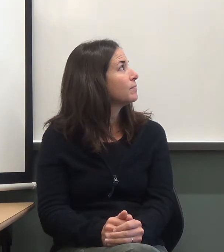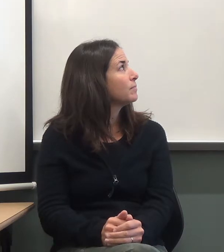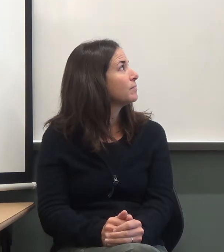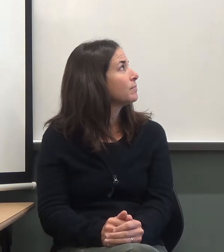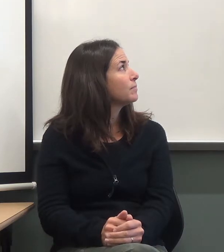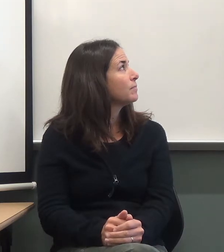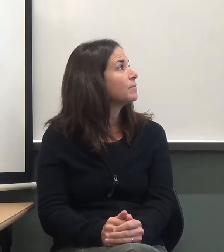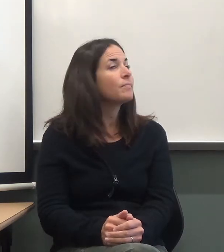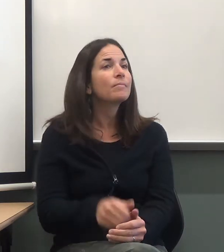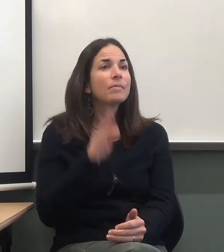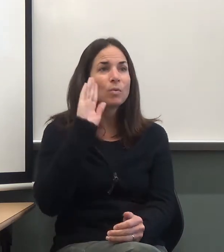multiple choice.